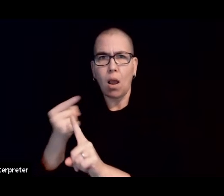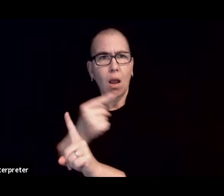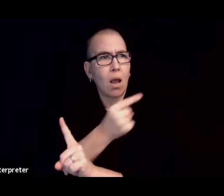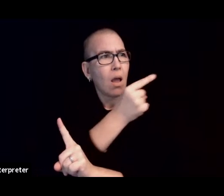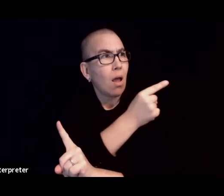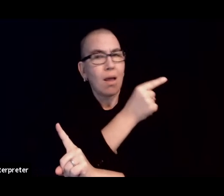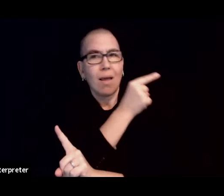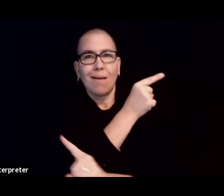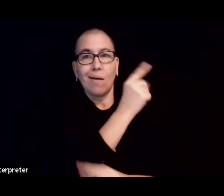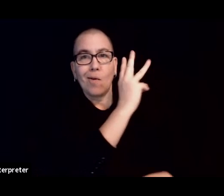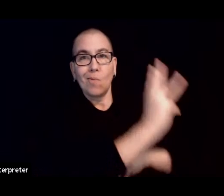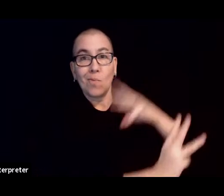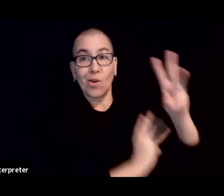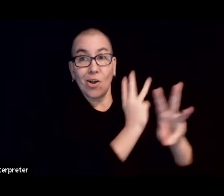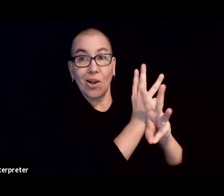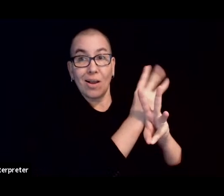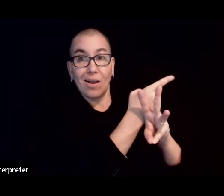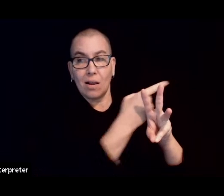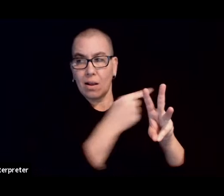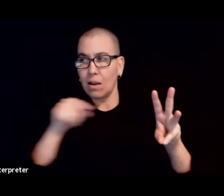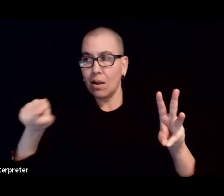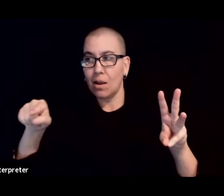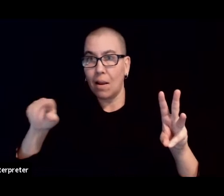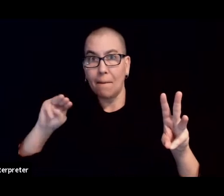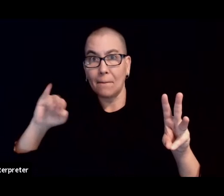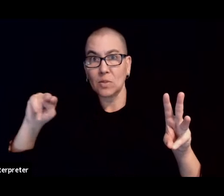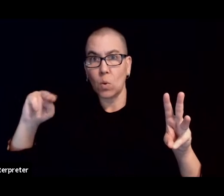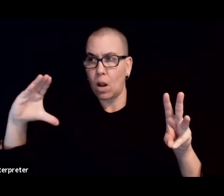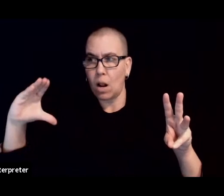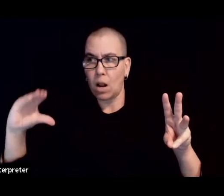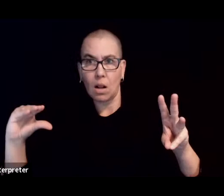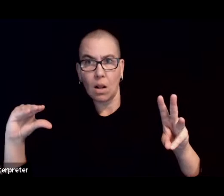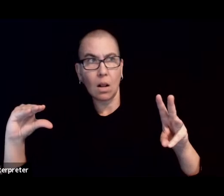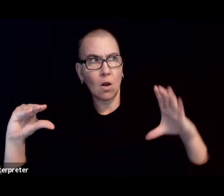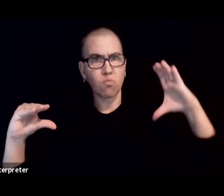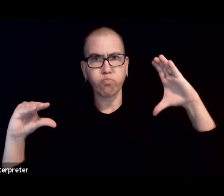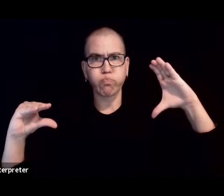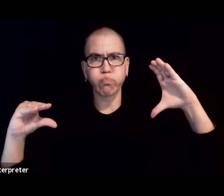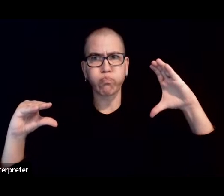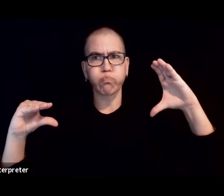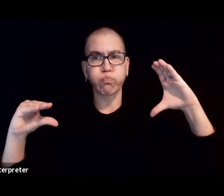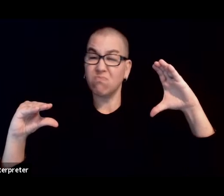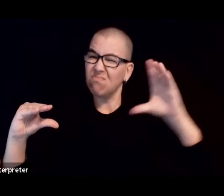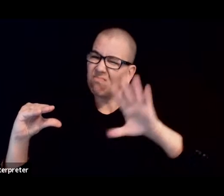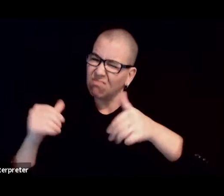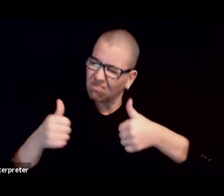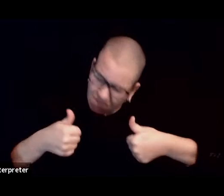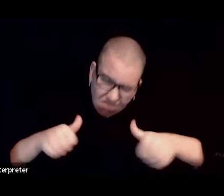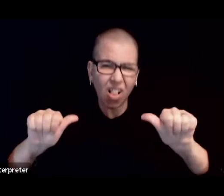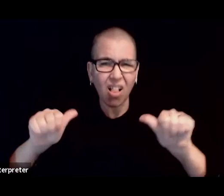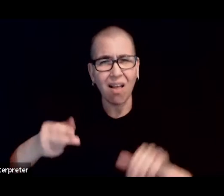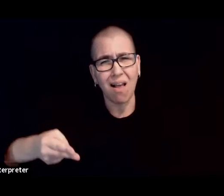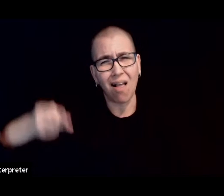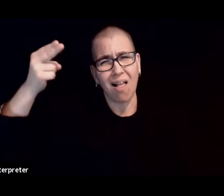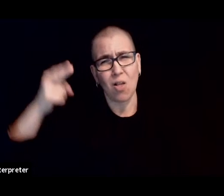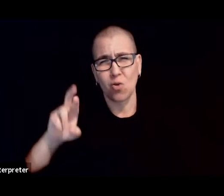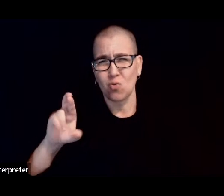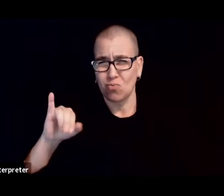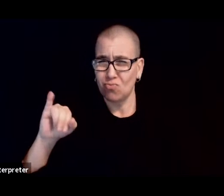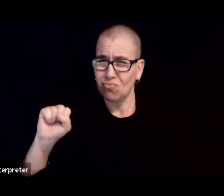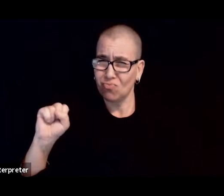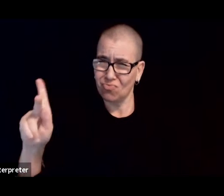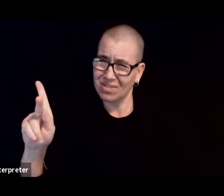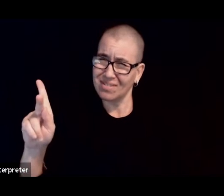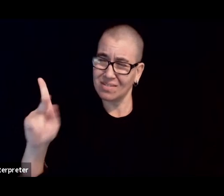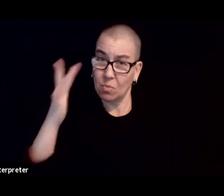ways, we still remain above our high risk thresholds as we keep talking about, and we just have to keep our eye on